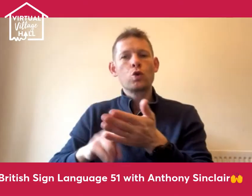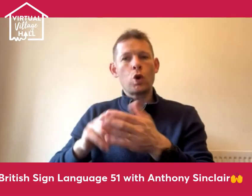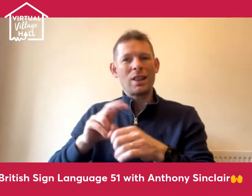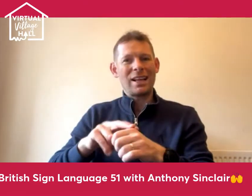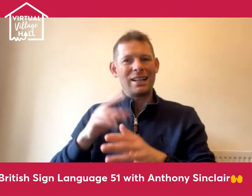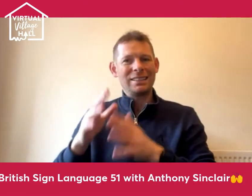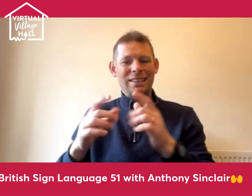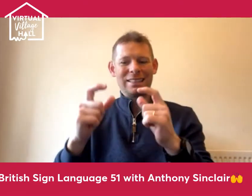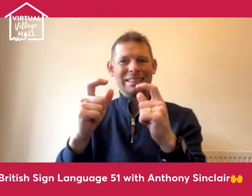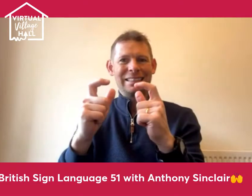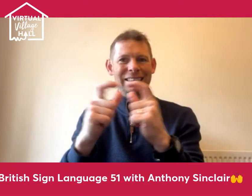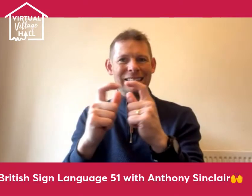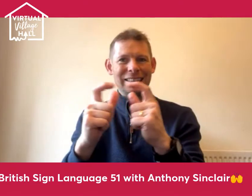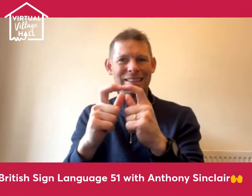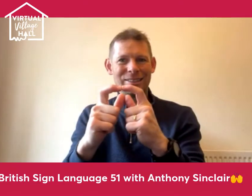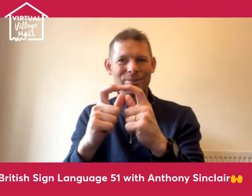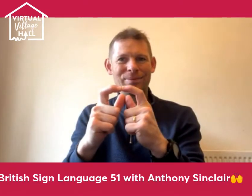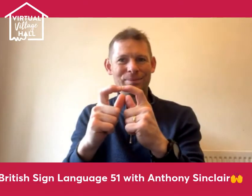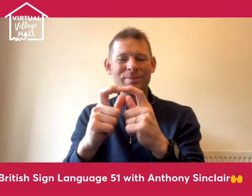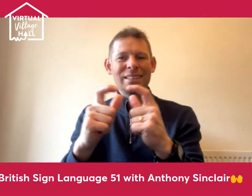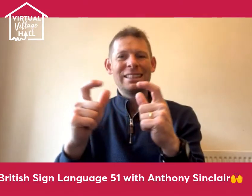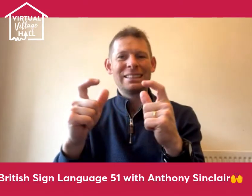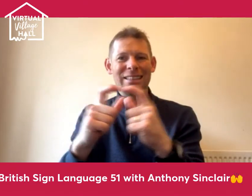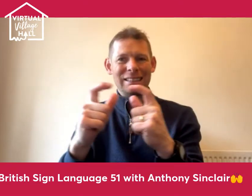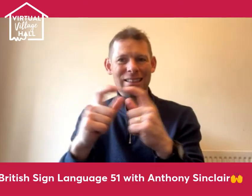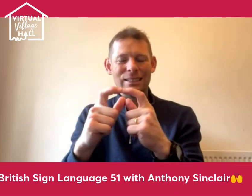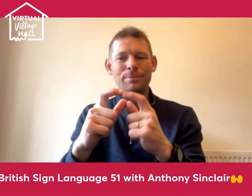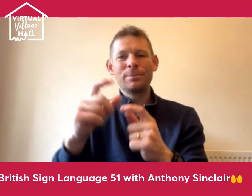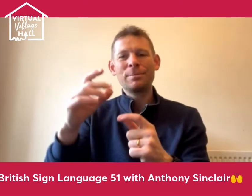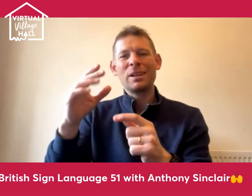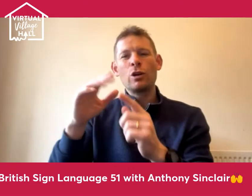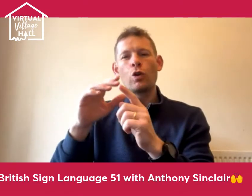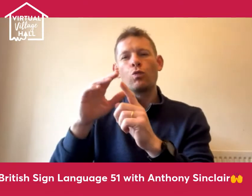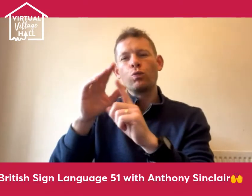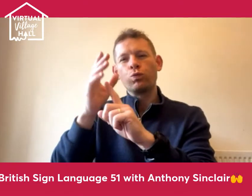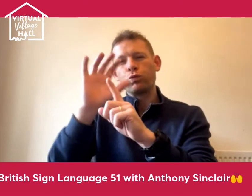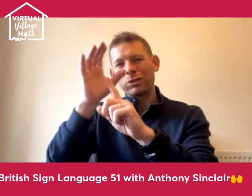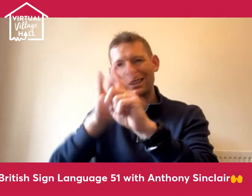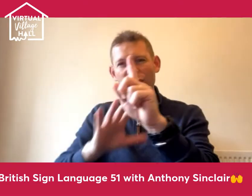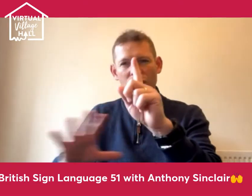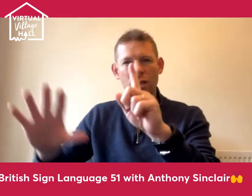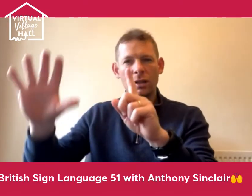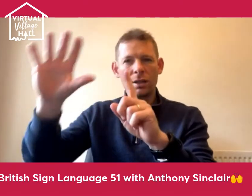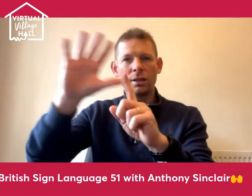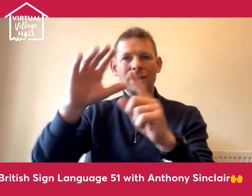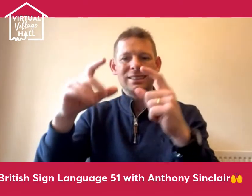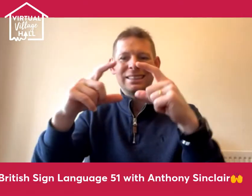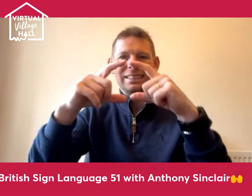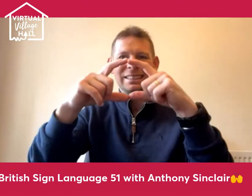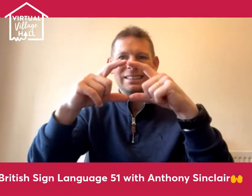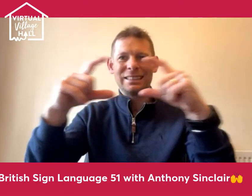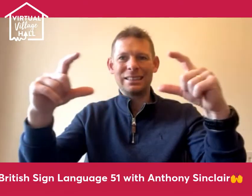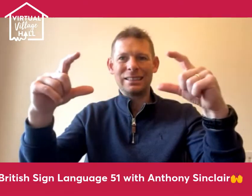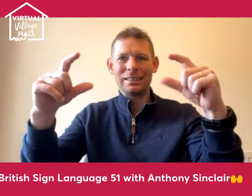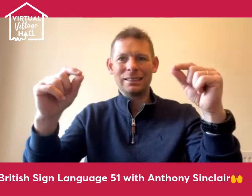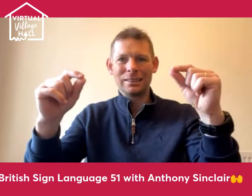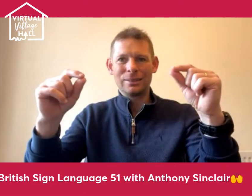Yes, and Northern Ireland, we sign ticket like this. Slightly different. Regional signs, as you know, are slightly different. So